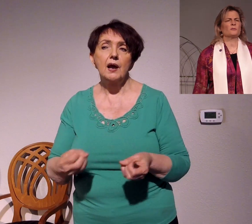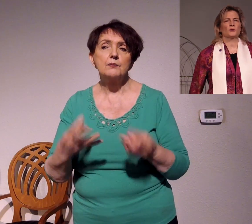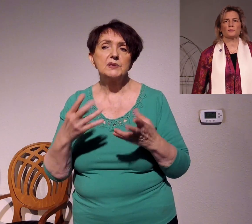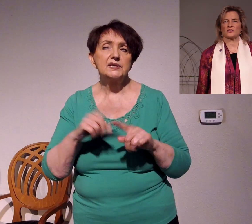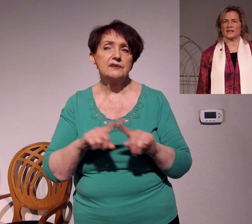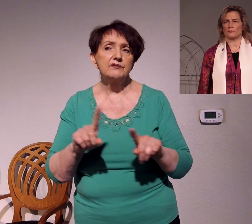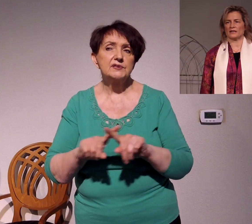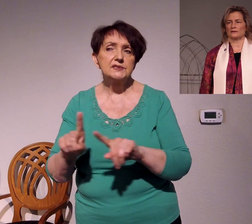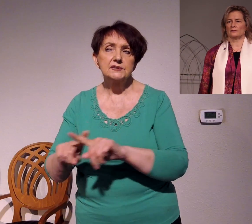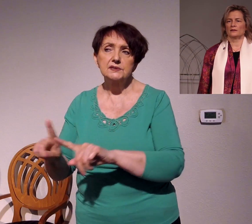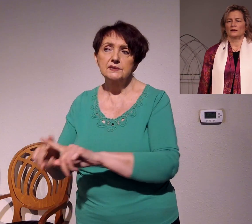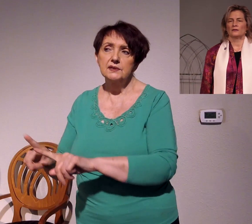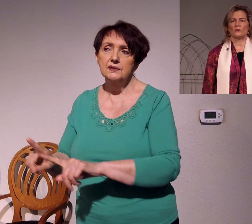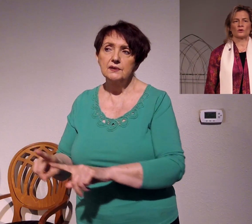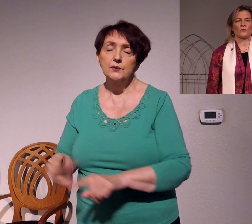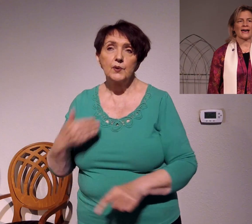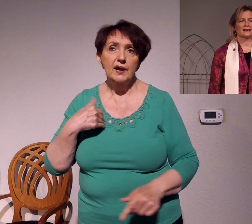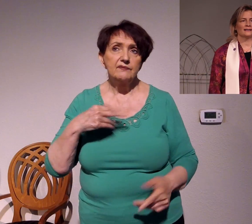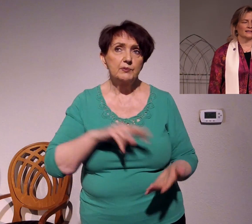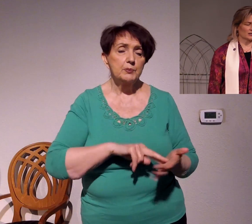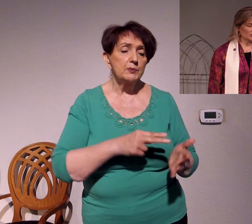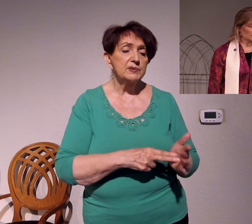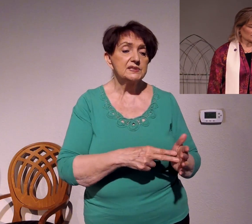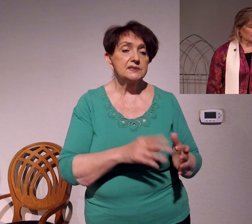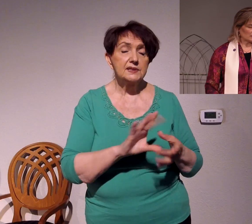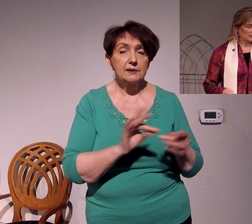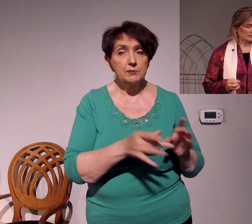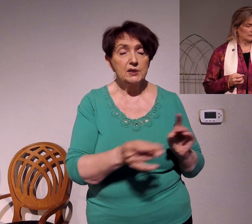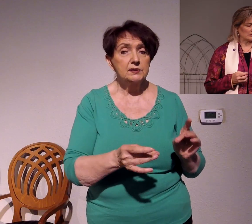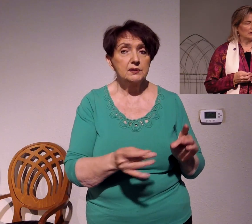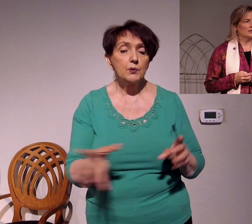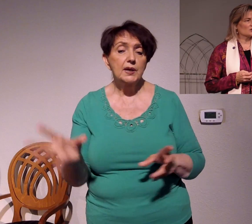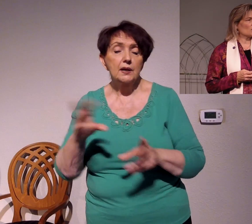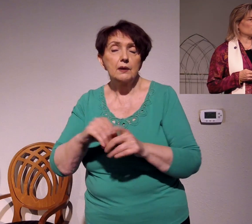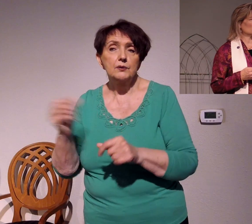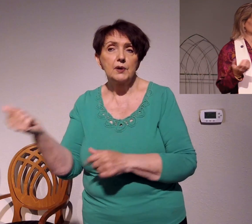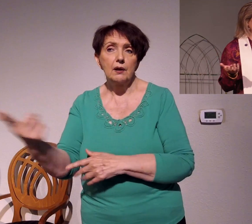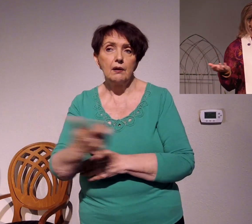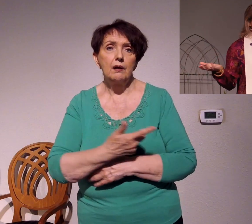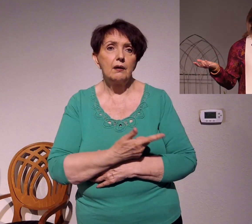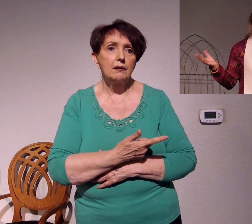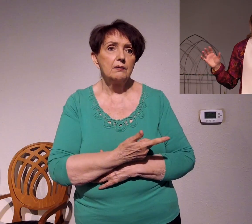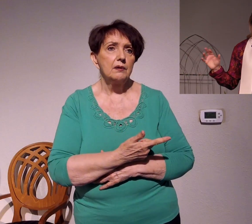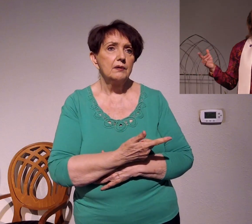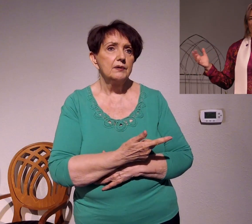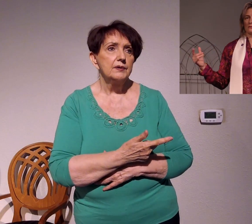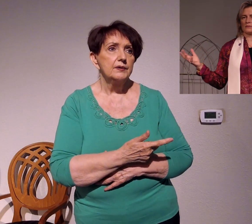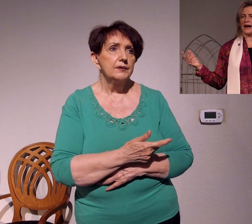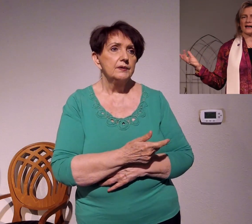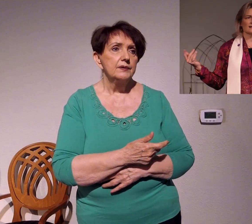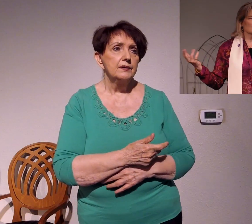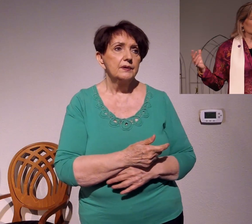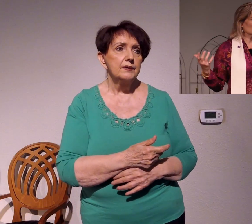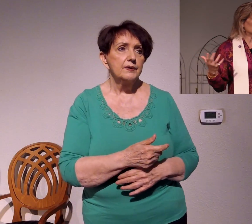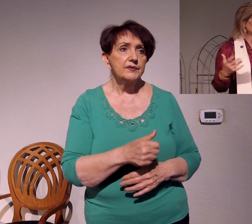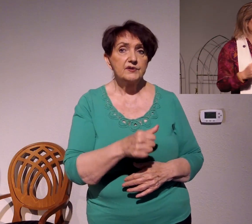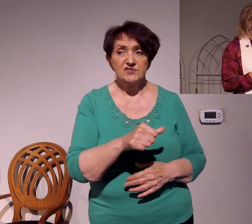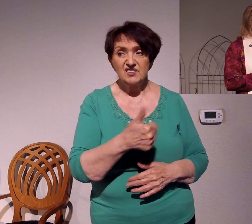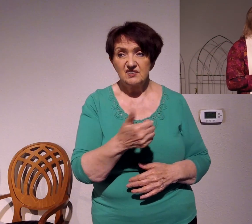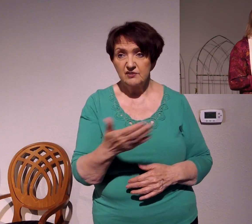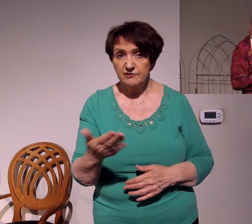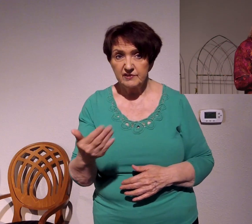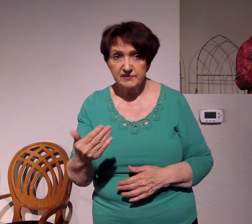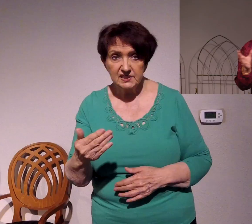We have a purpose statement that we're radically inclusive. So are there 10 to 15 kinds of people